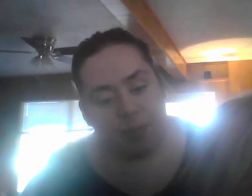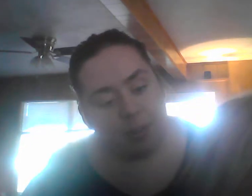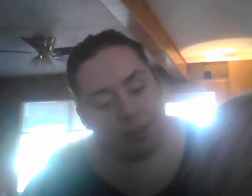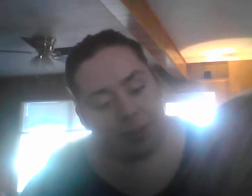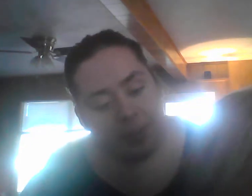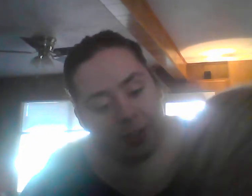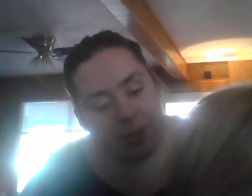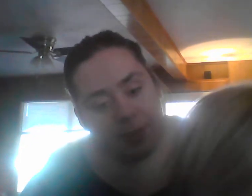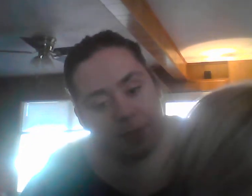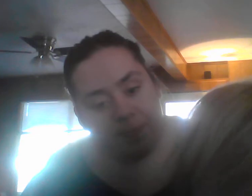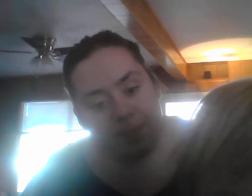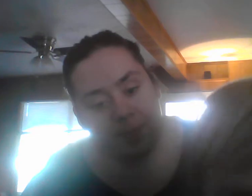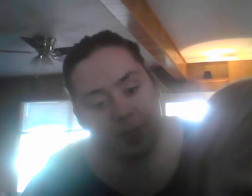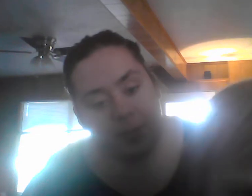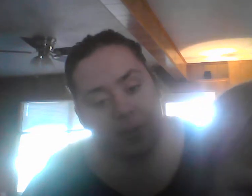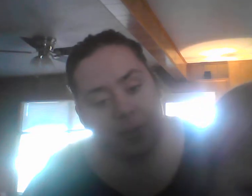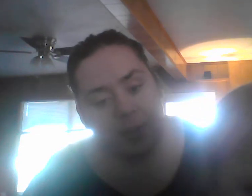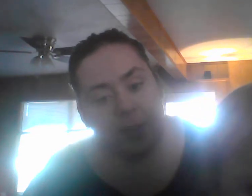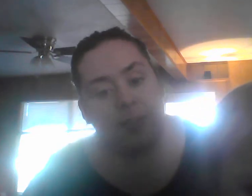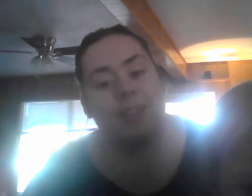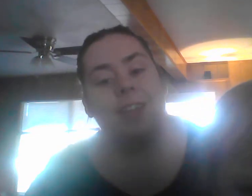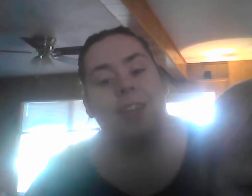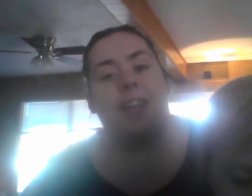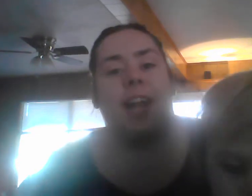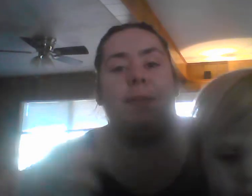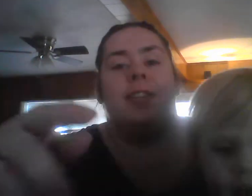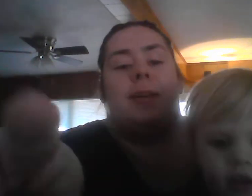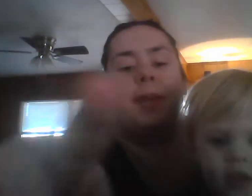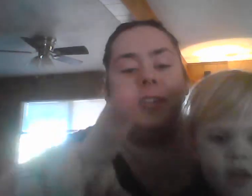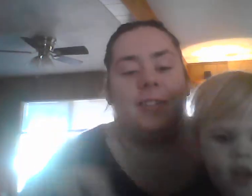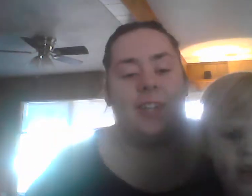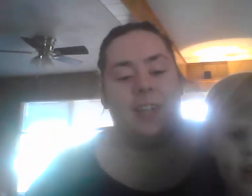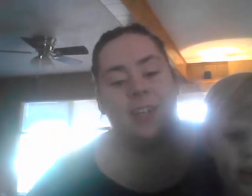window and reaching. The camera's up here, sweetie.